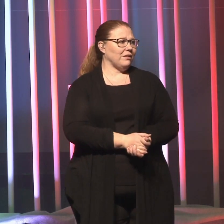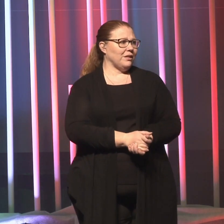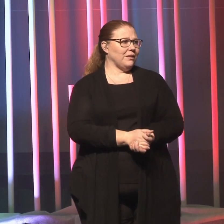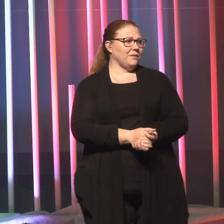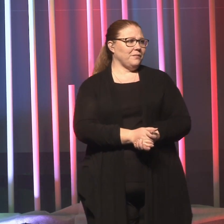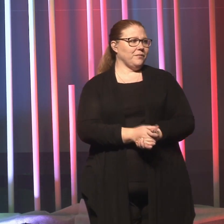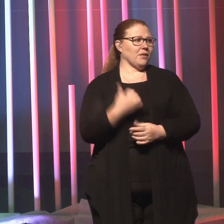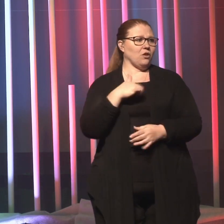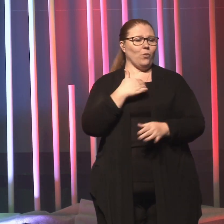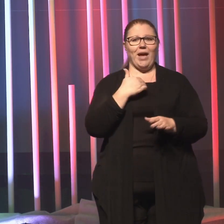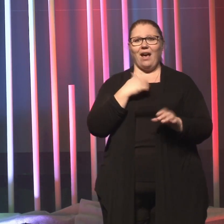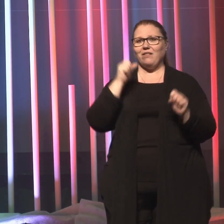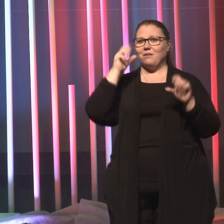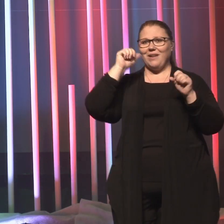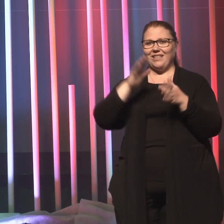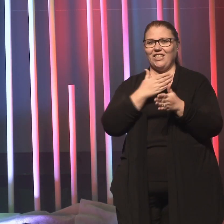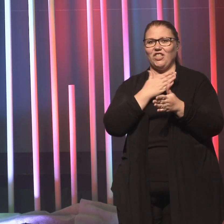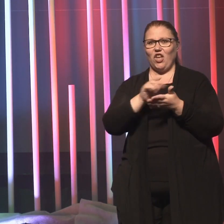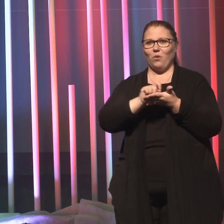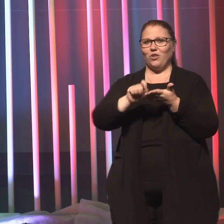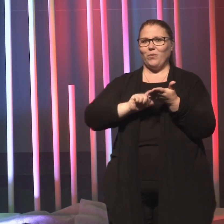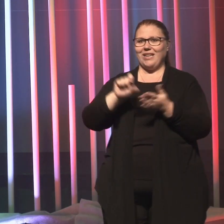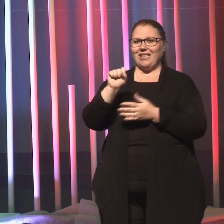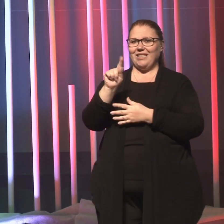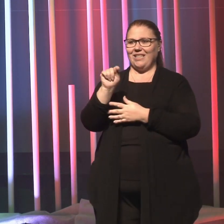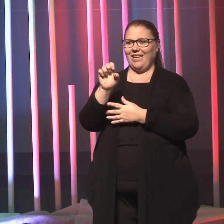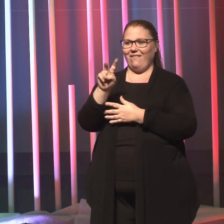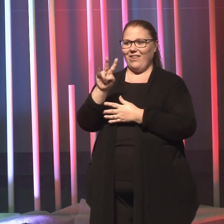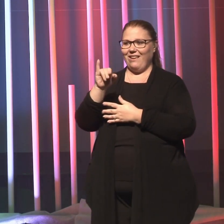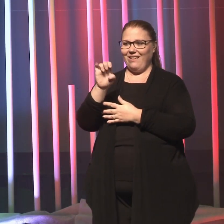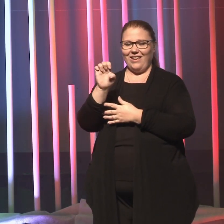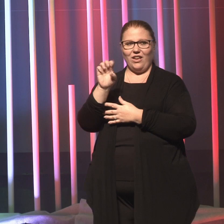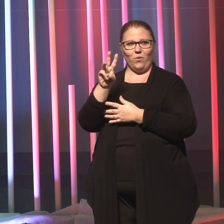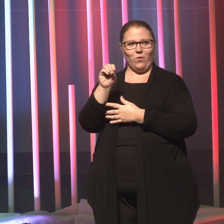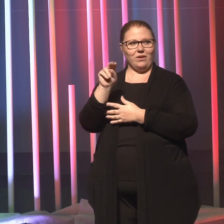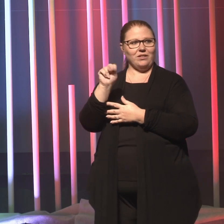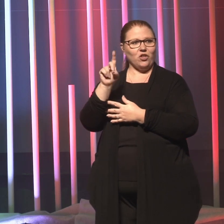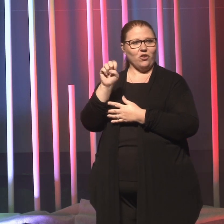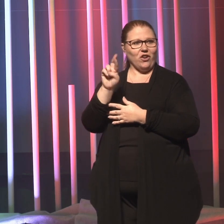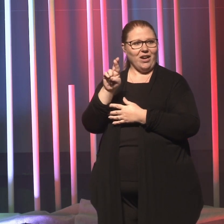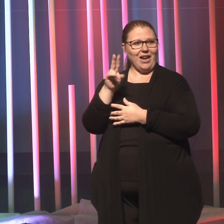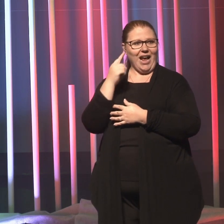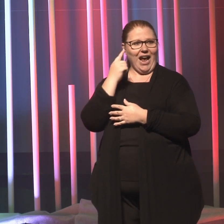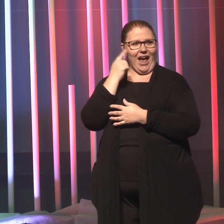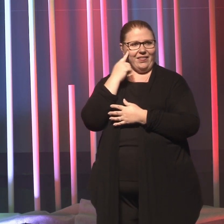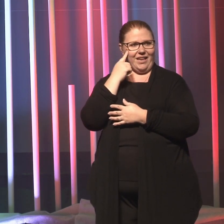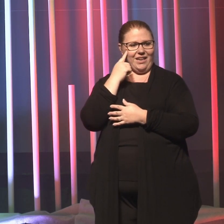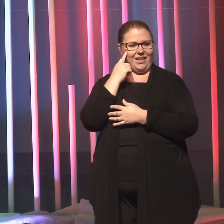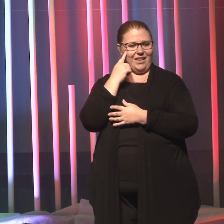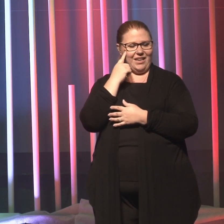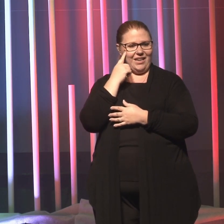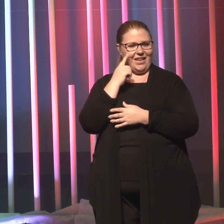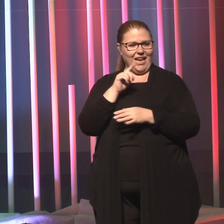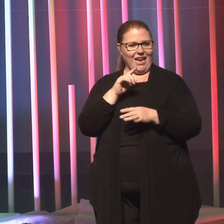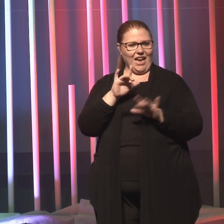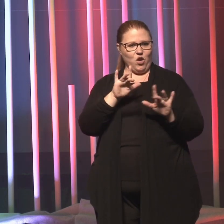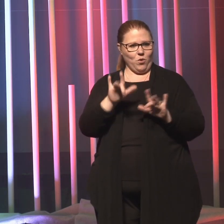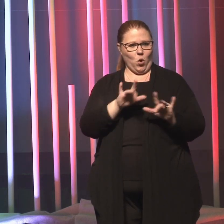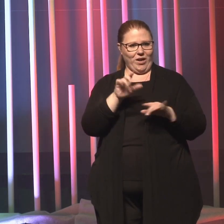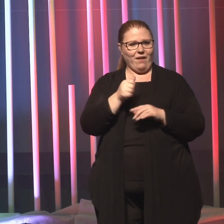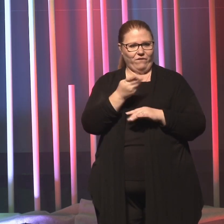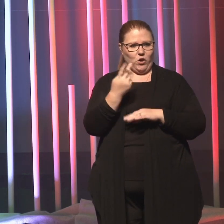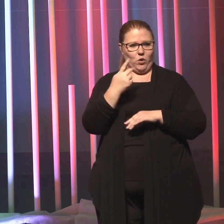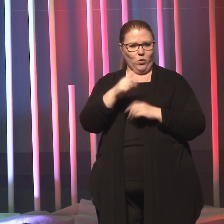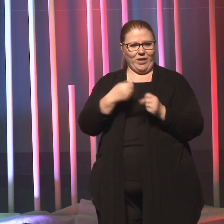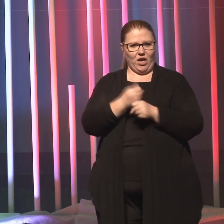So we have this great song that was written by Stevie Wonder, and I think Stevie Wonder and Andra Day recorded it a few years